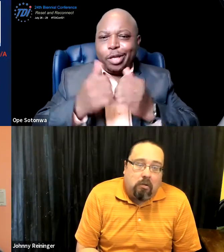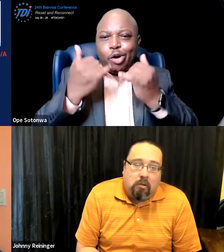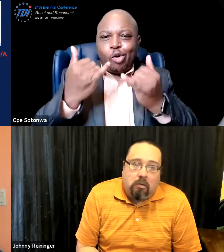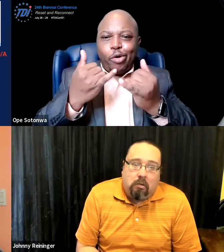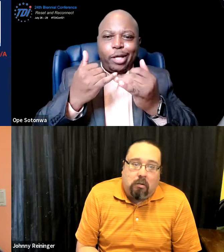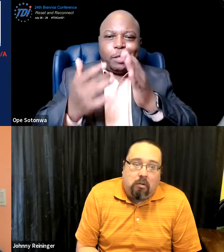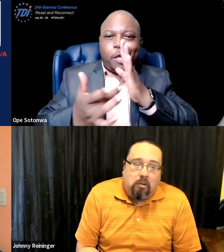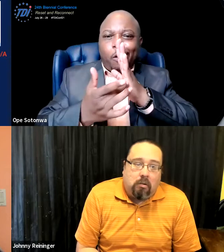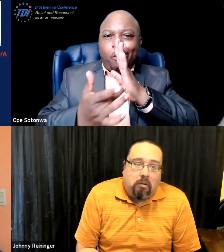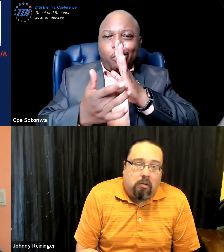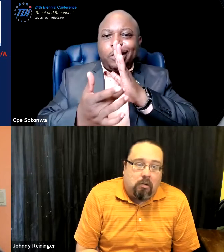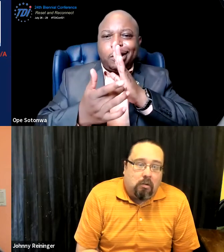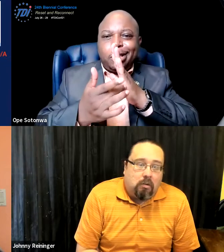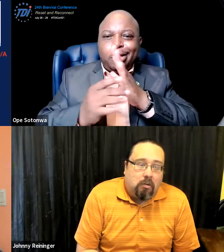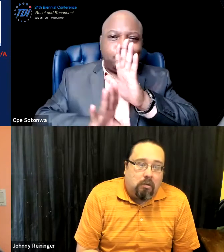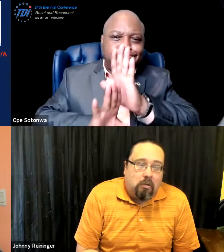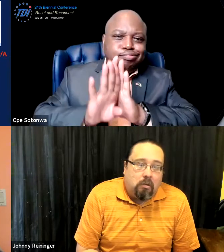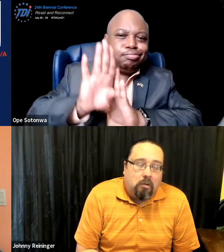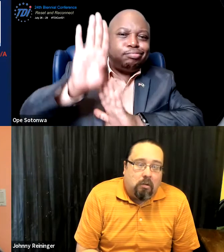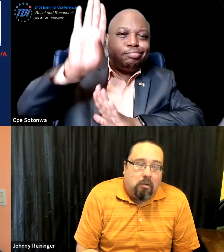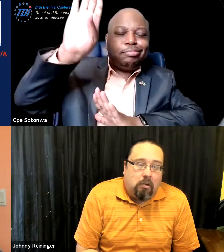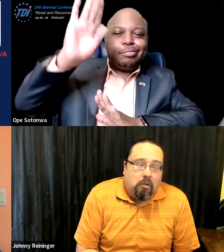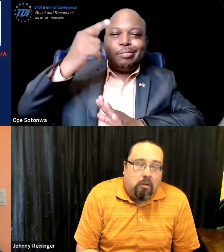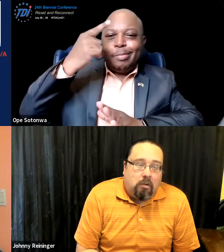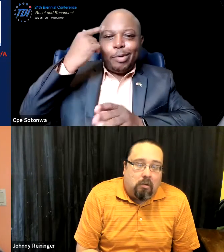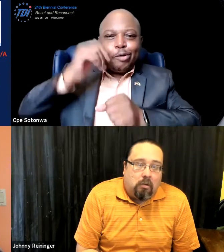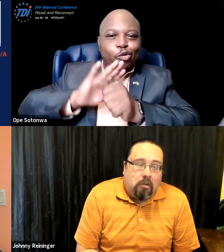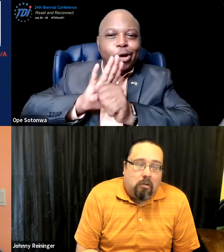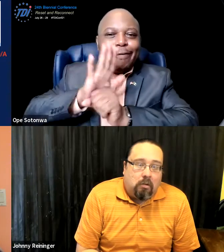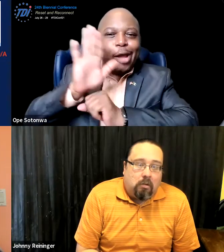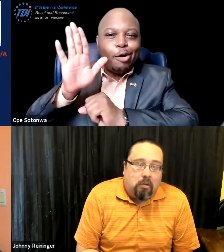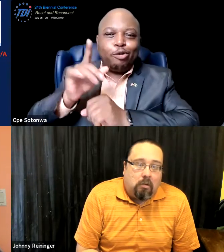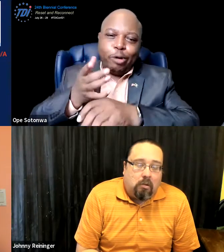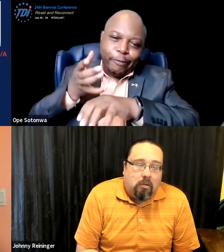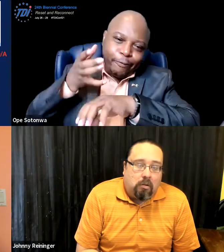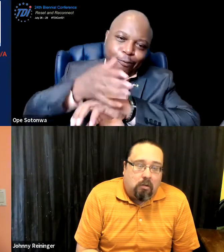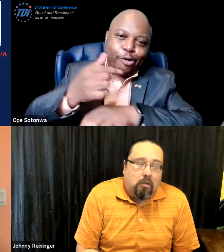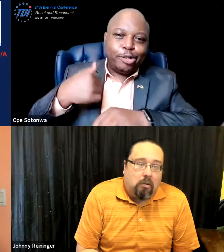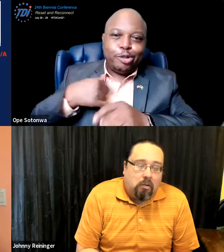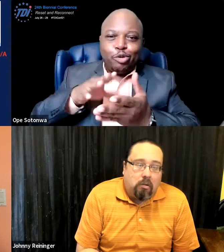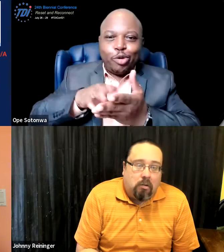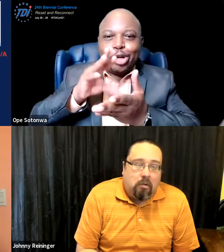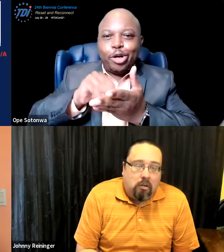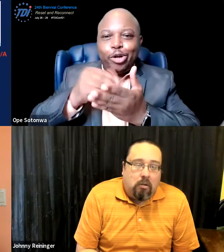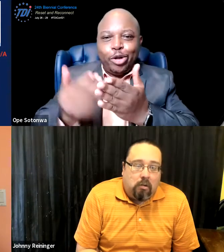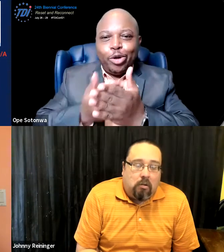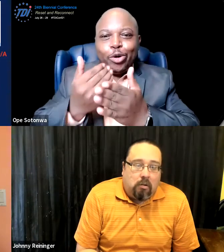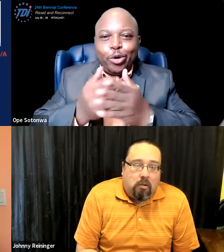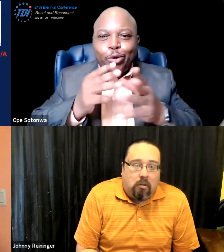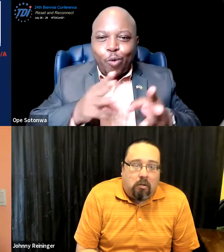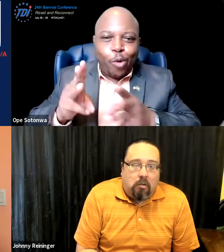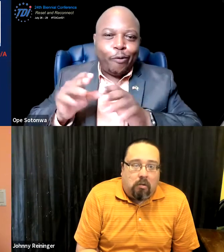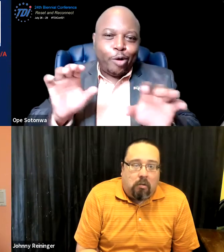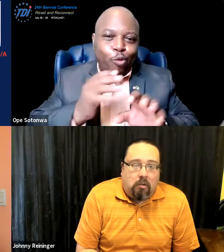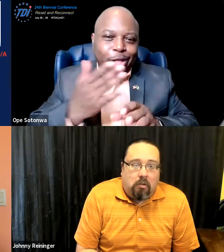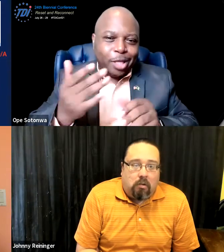some of your experiences that you've had with current technology advances, particularly with COVID.